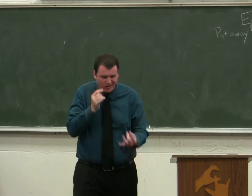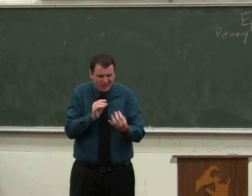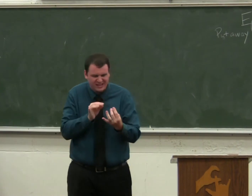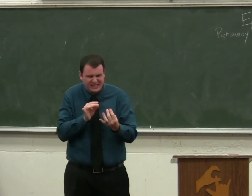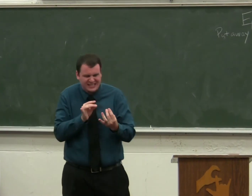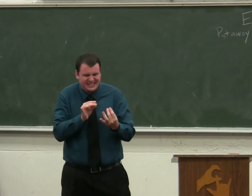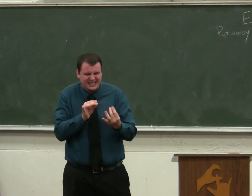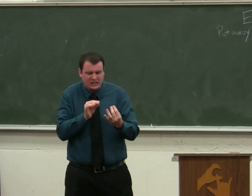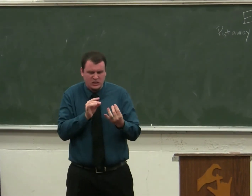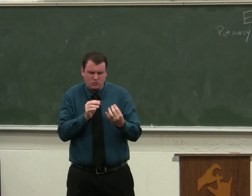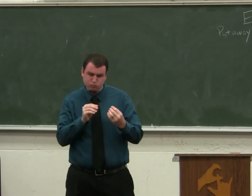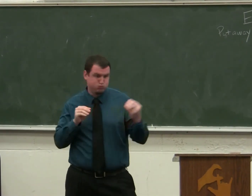worse.